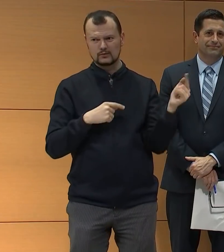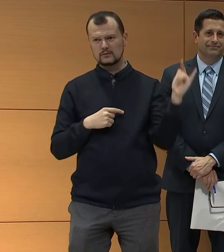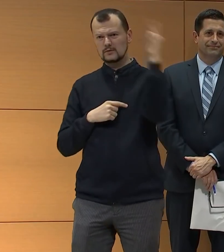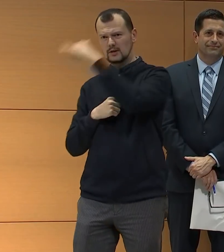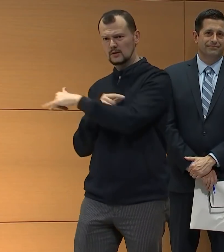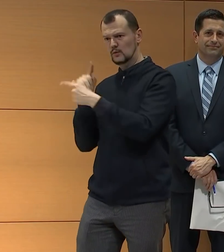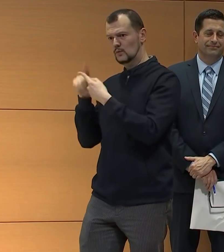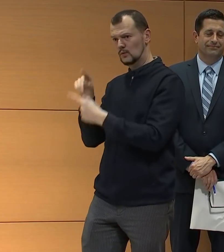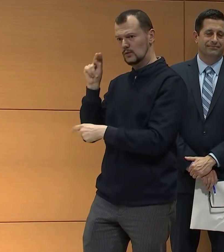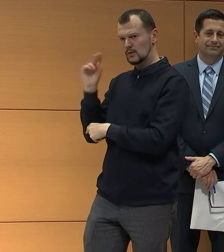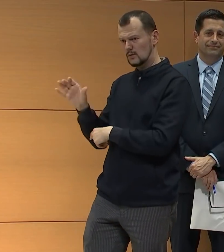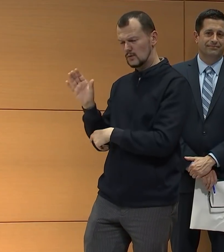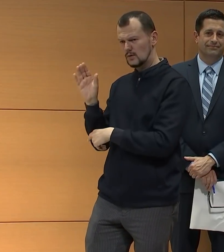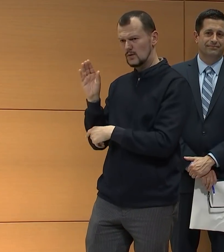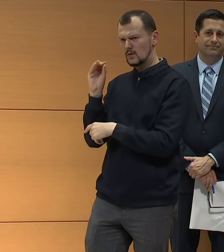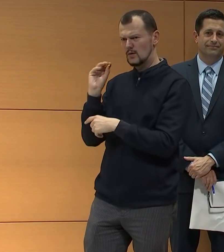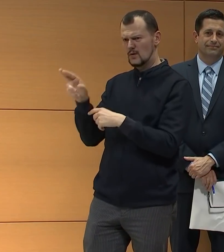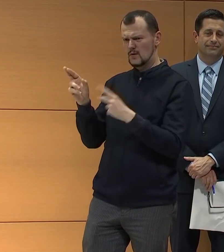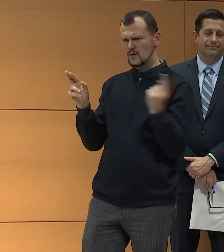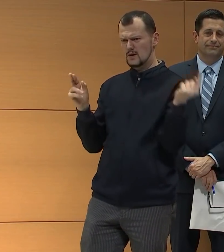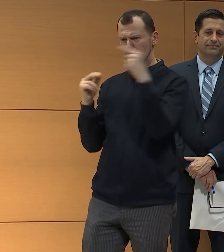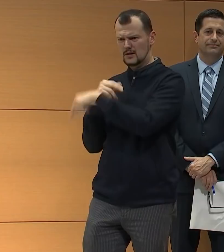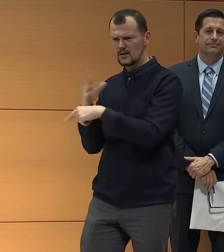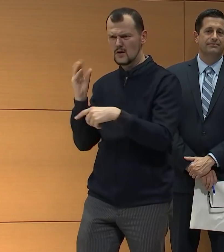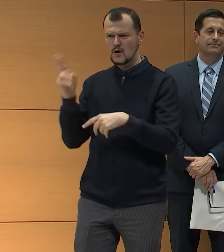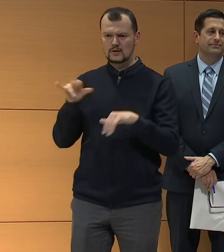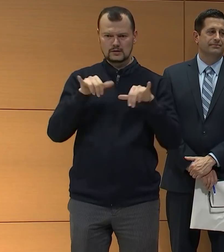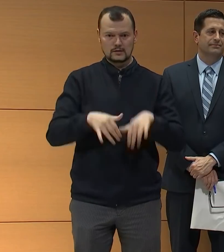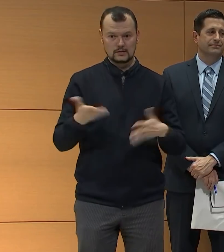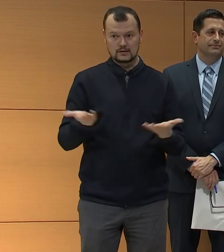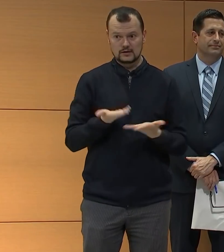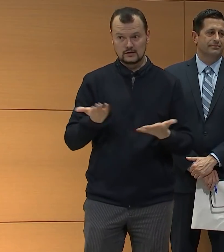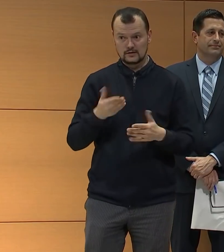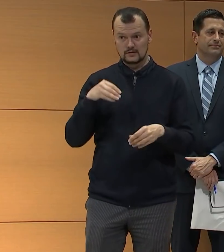Fairfax County where possible exposure occurred?